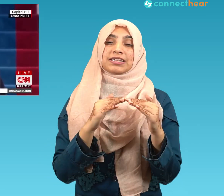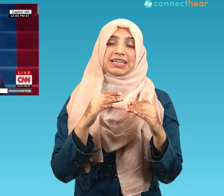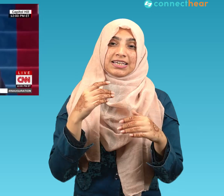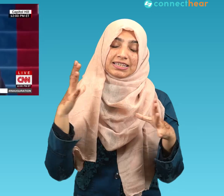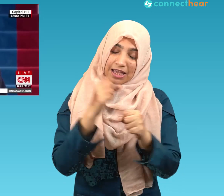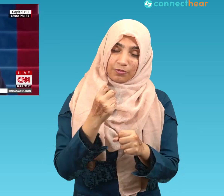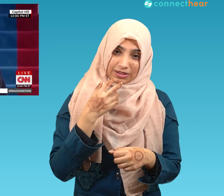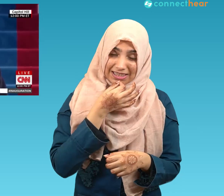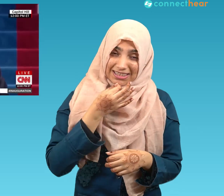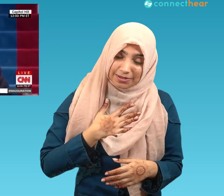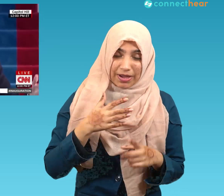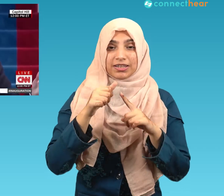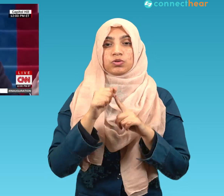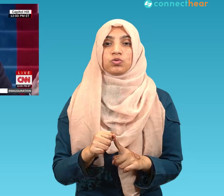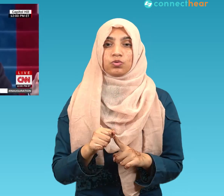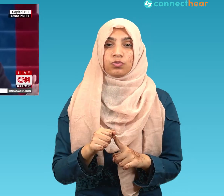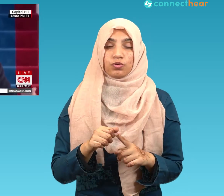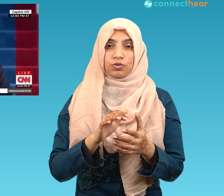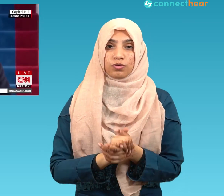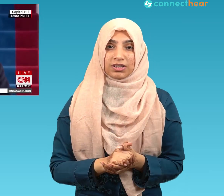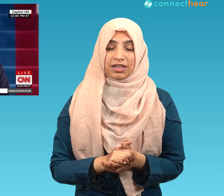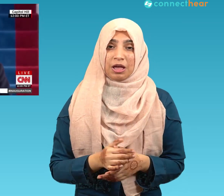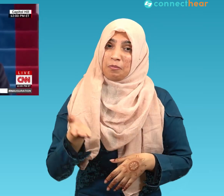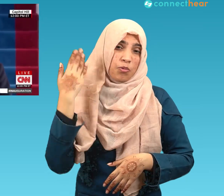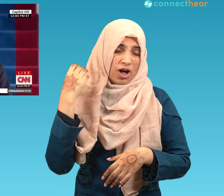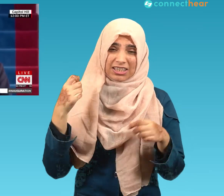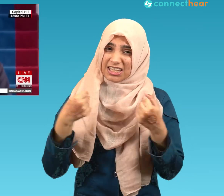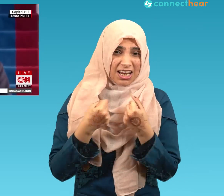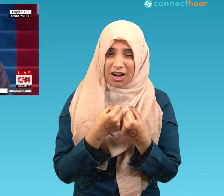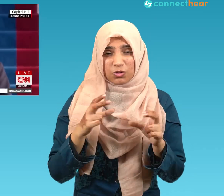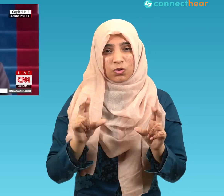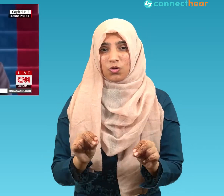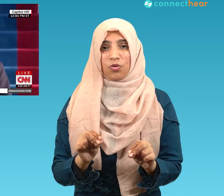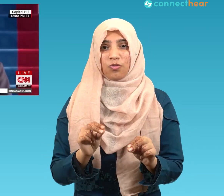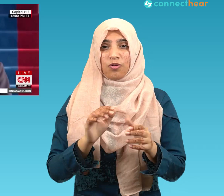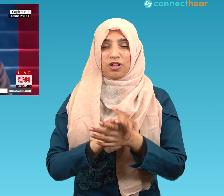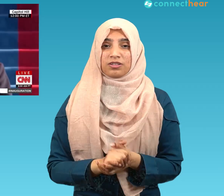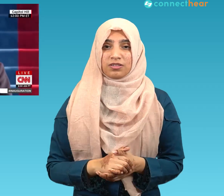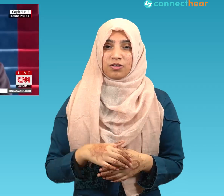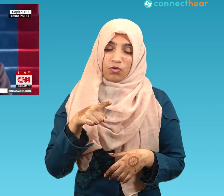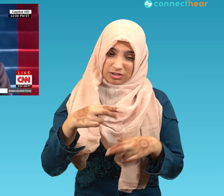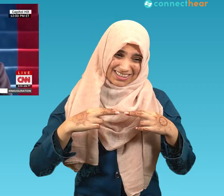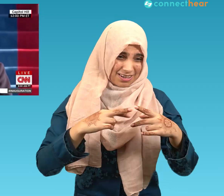another. Politics doesn't have to be a raging fire, destroying everything in its path.